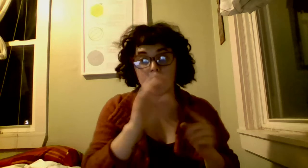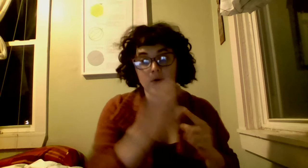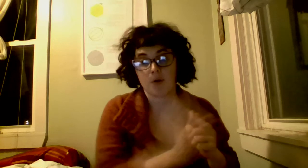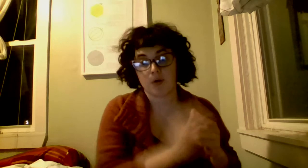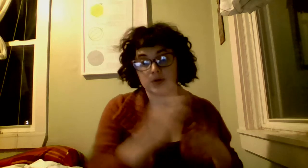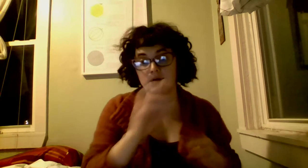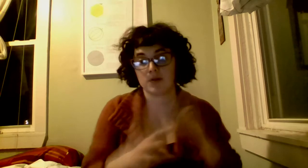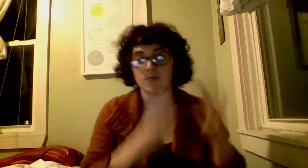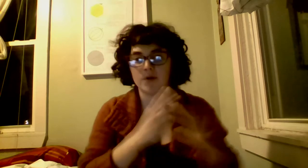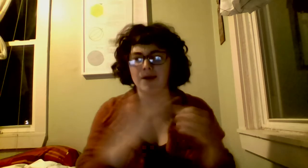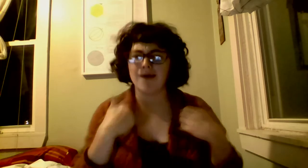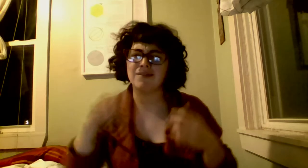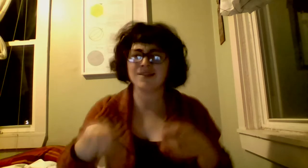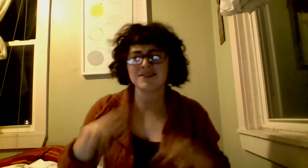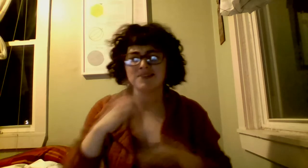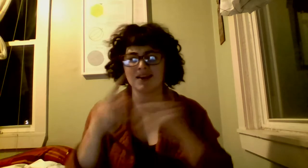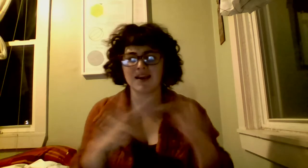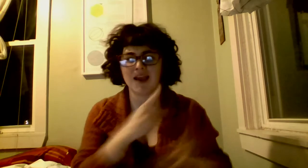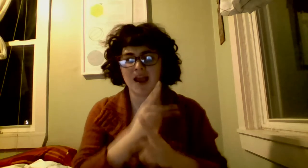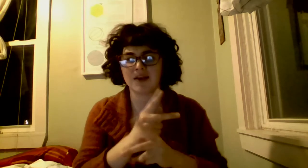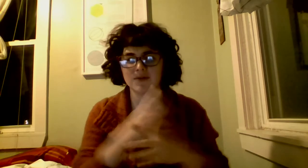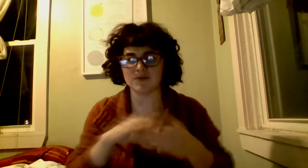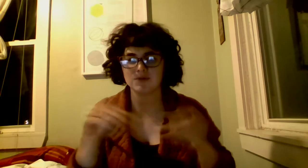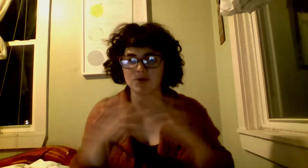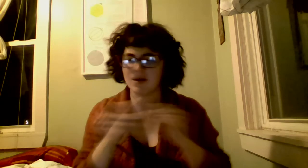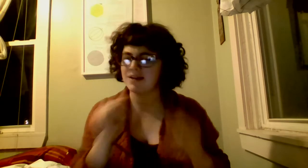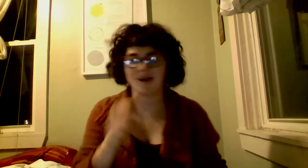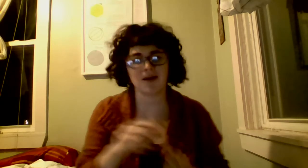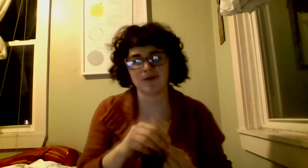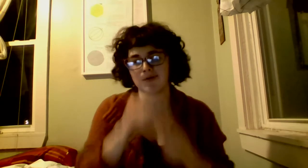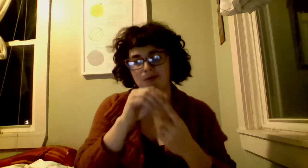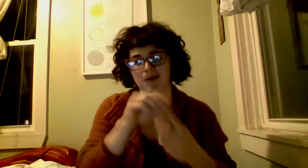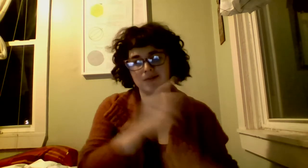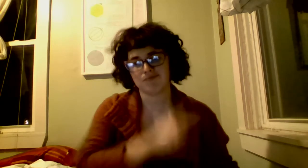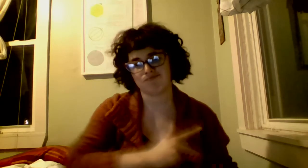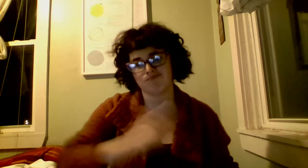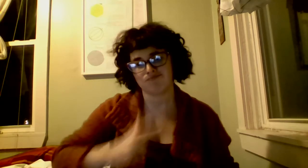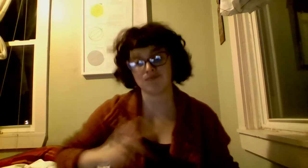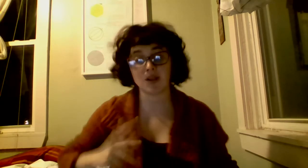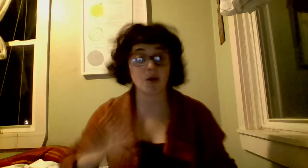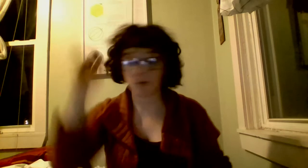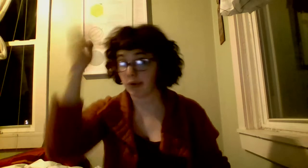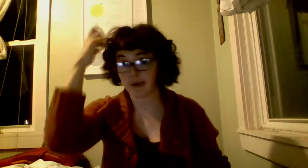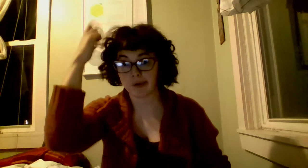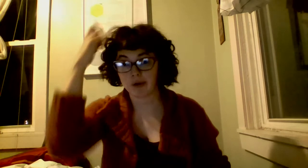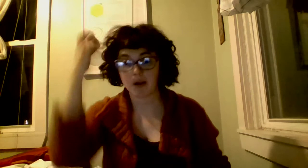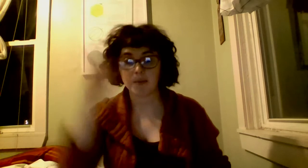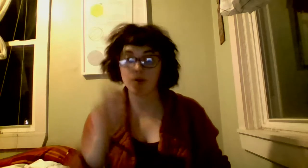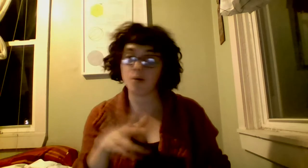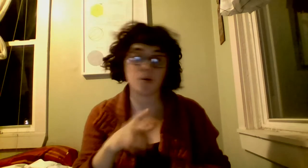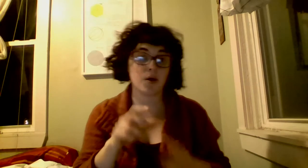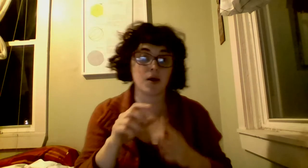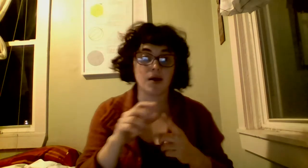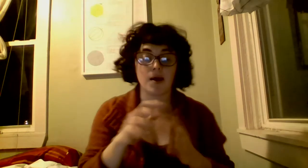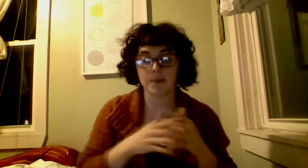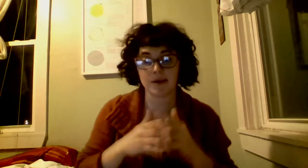okay? This is not unique to Norway or Europe or the Americas. You find them everywhere in the world. And the other thing you find that's very